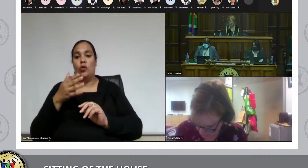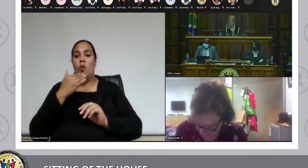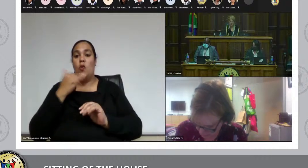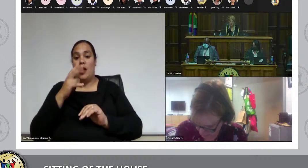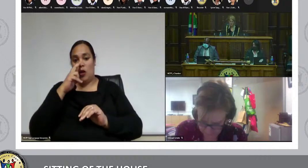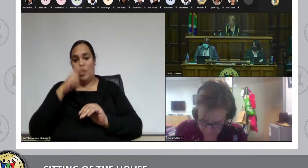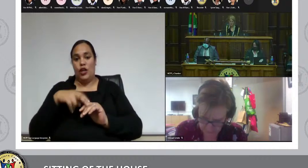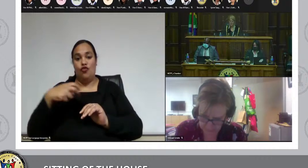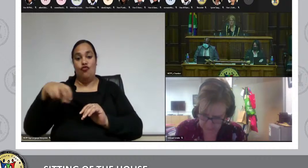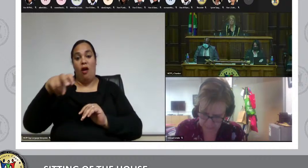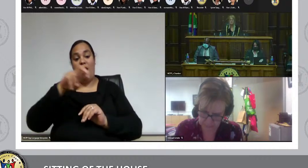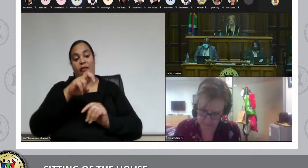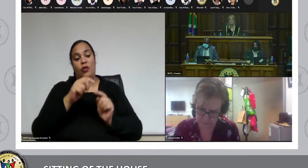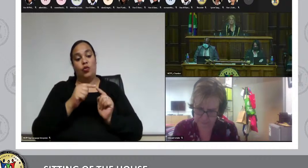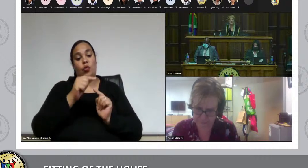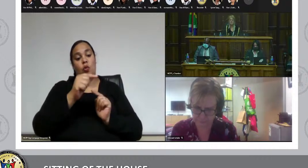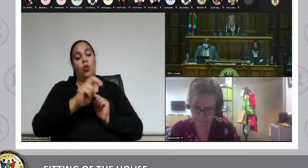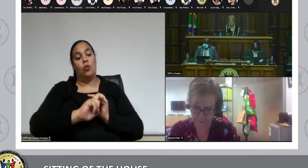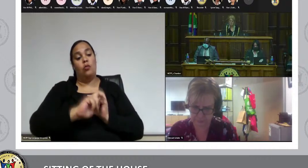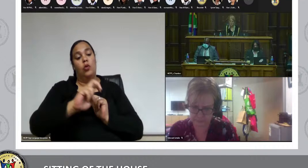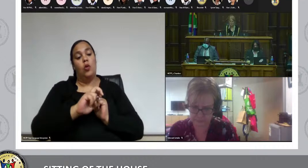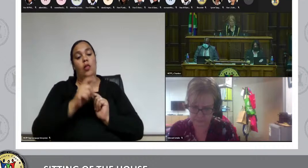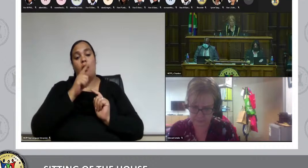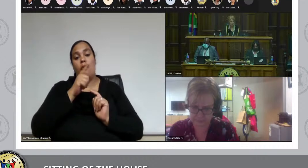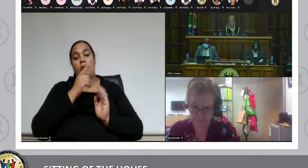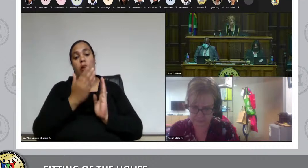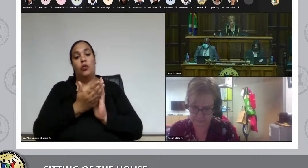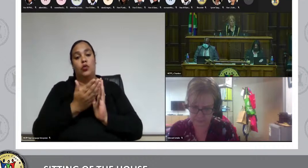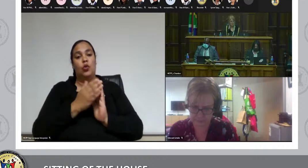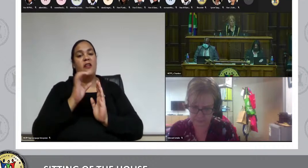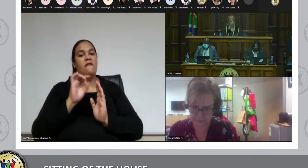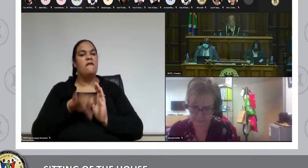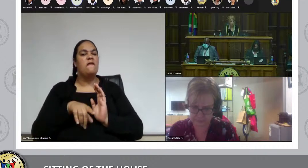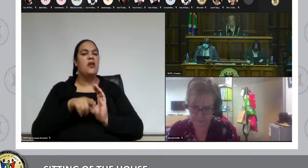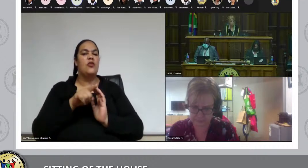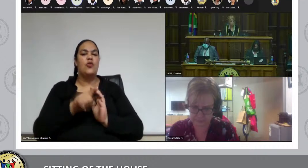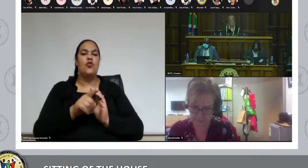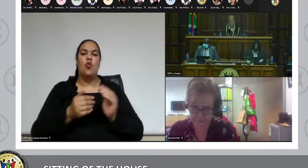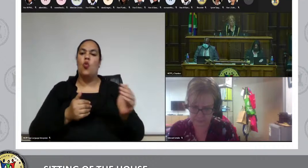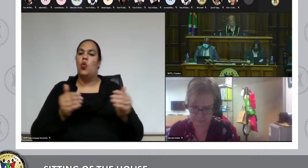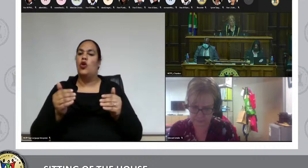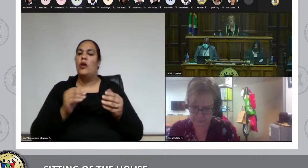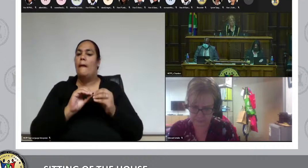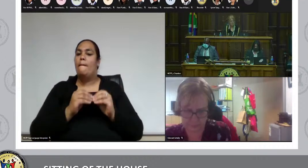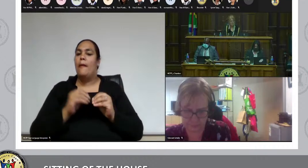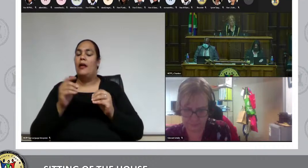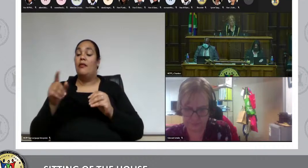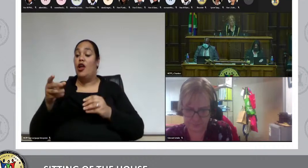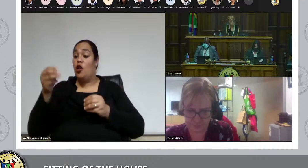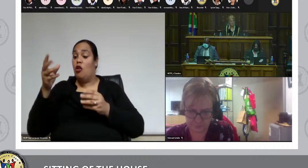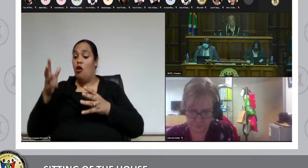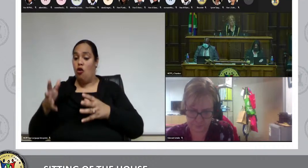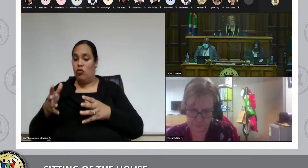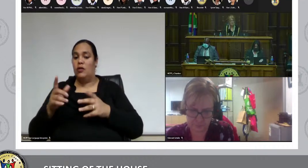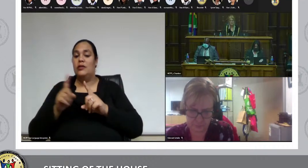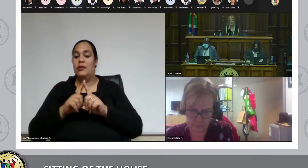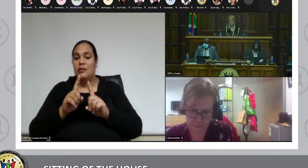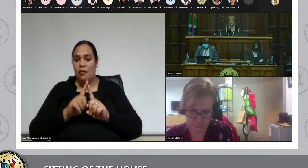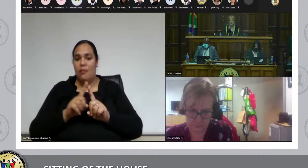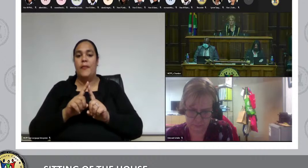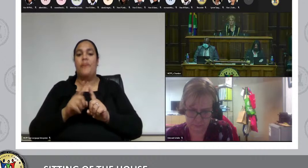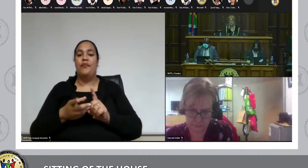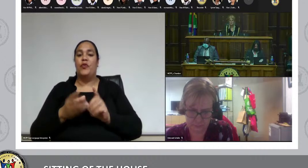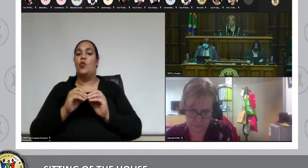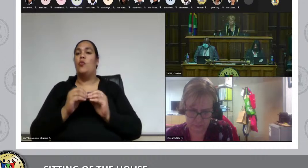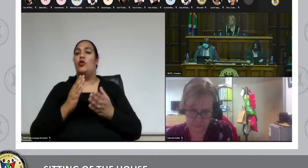to travel to get to the closest public school, what was the arrangements made to get those learners, and also to